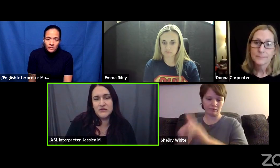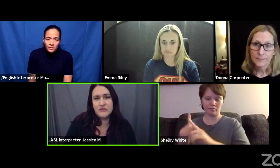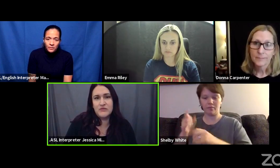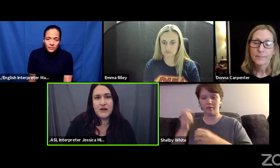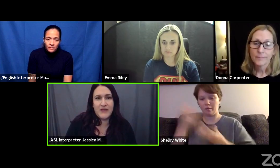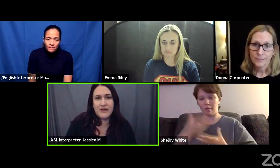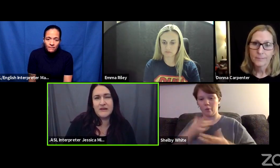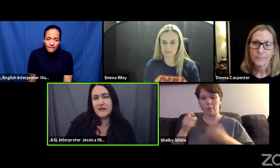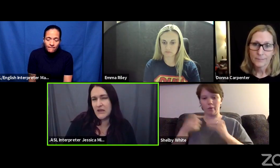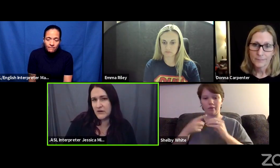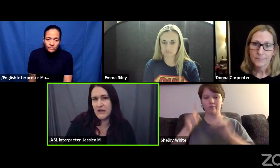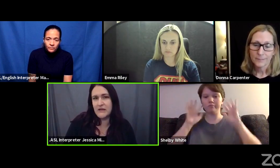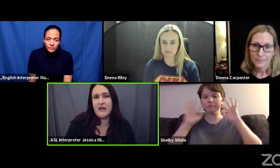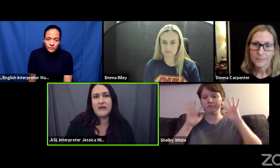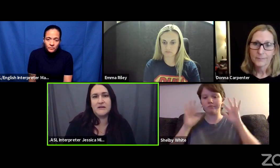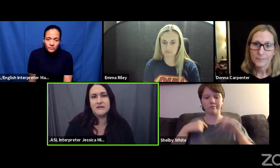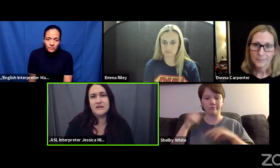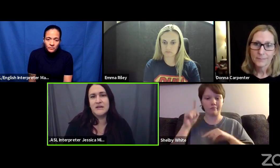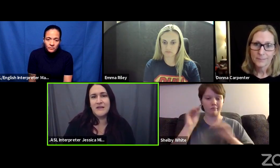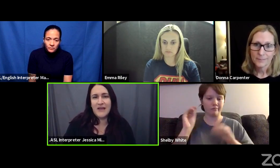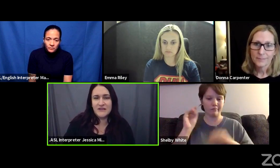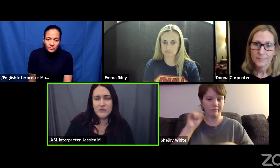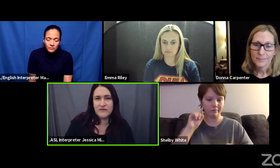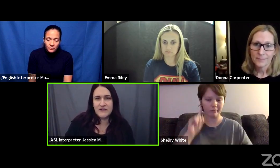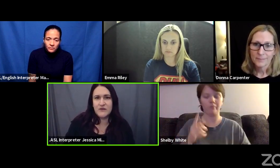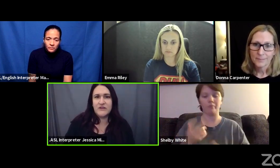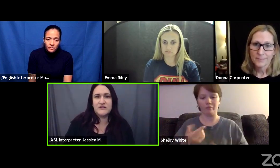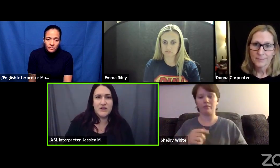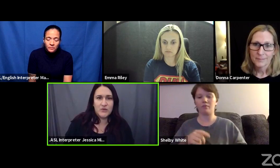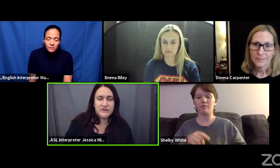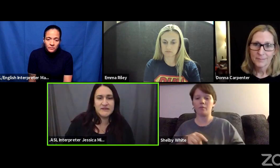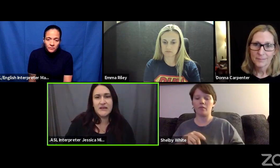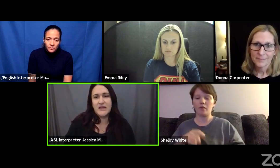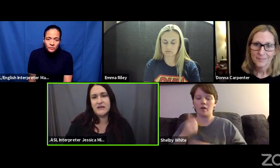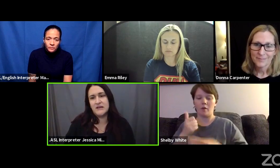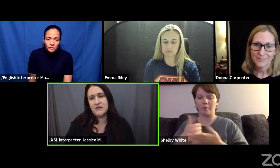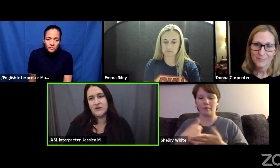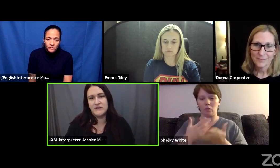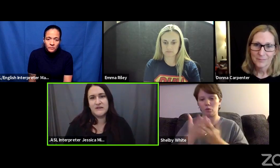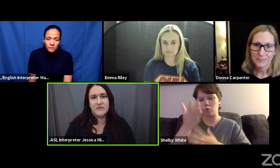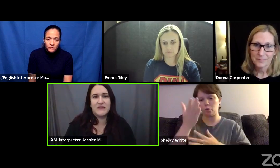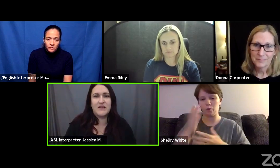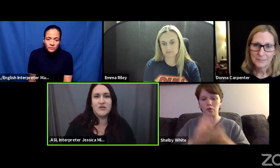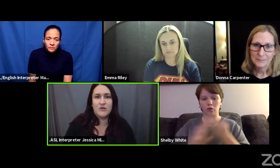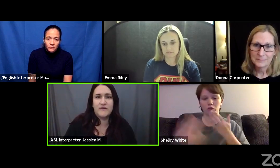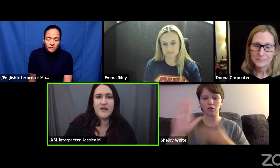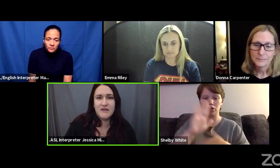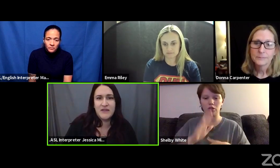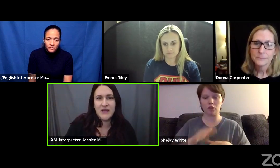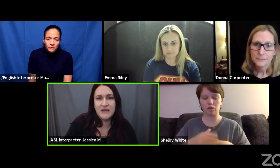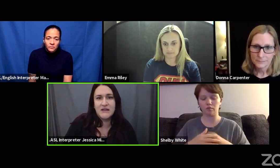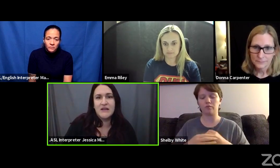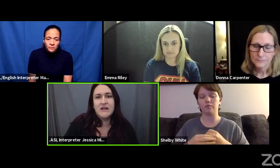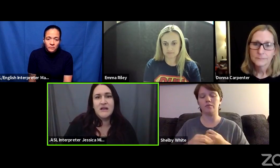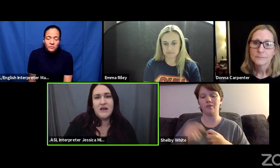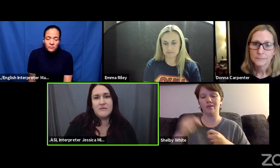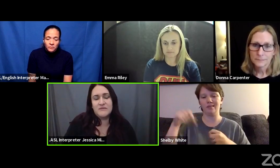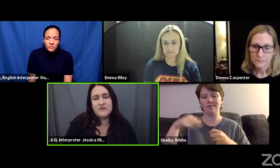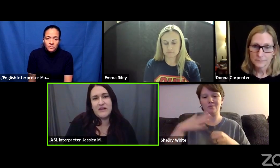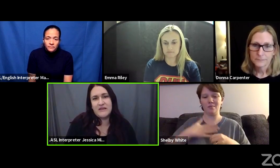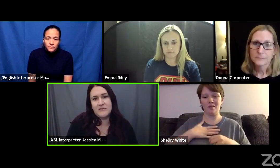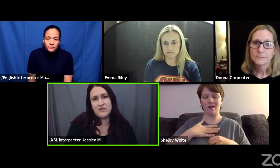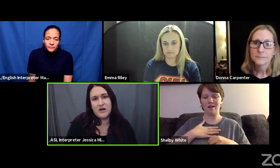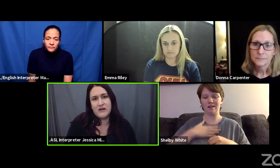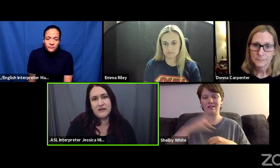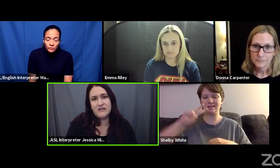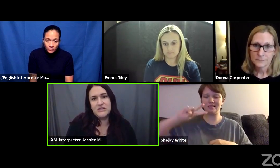they do like hearing and that sort of thing. So if there's any noises I can't hear or something, they notify me of that. So